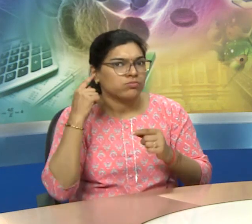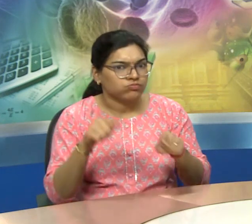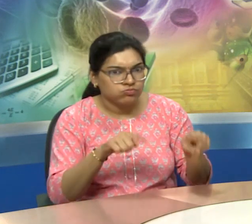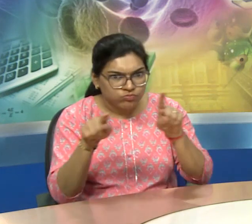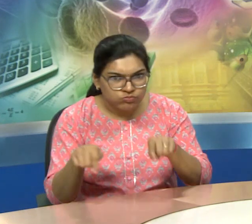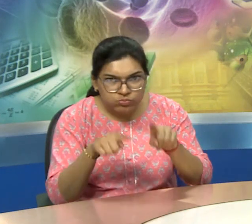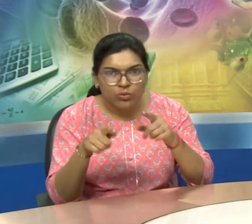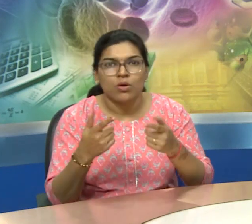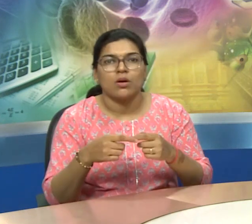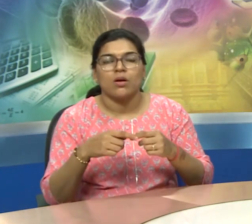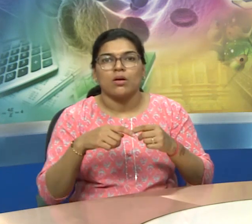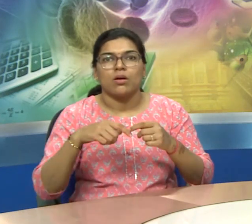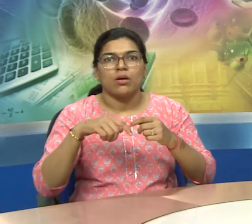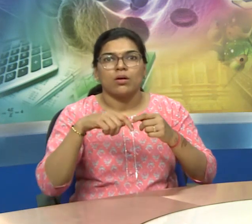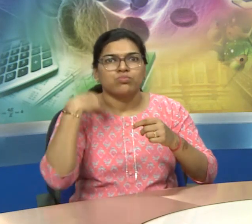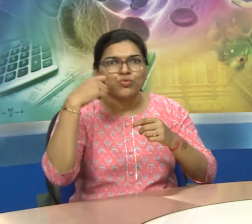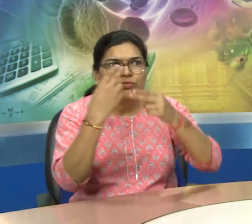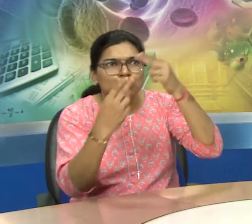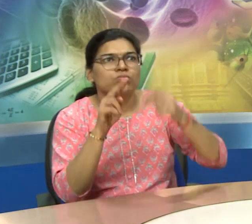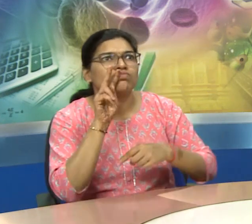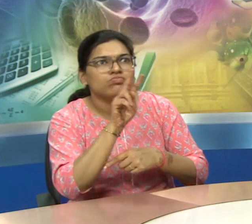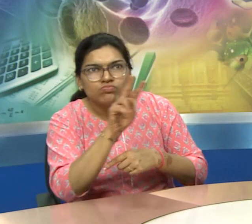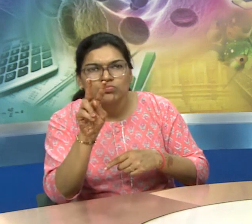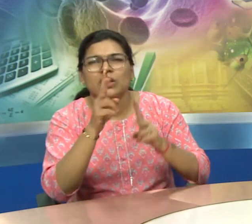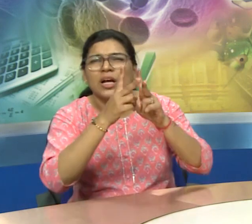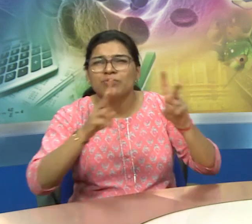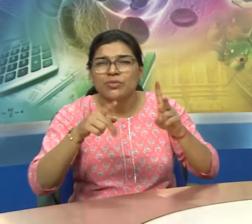form or the audio form.